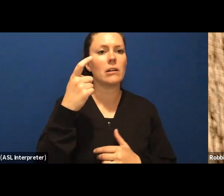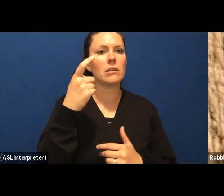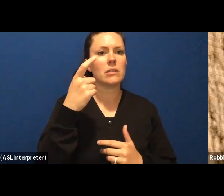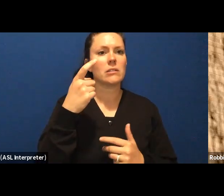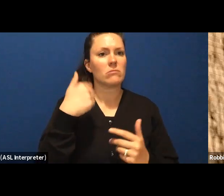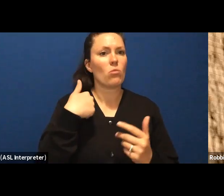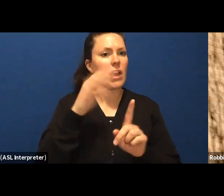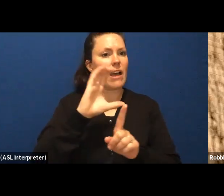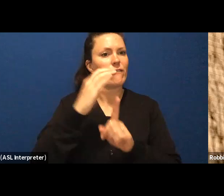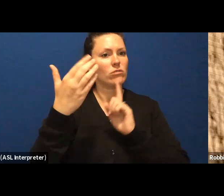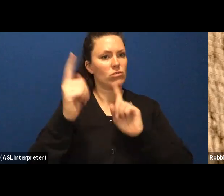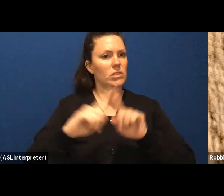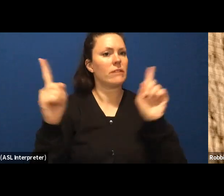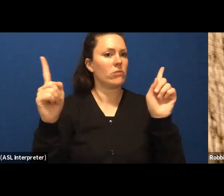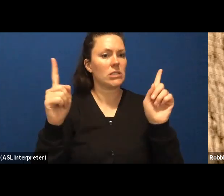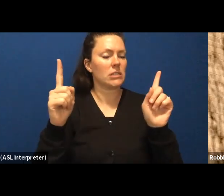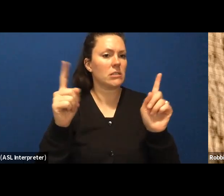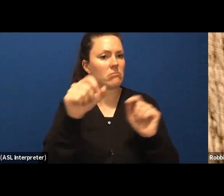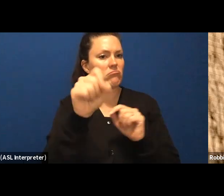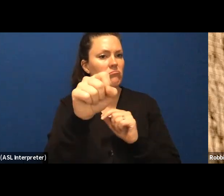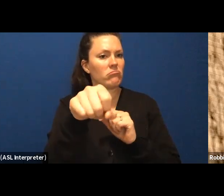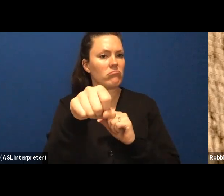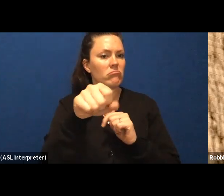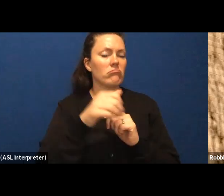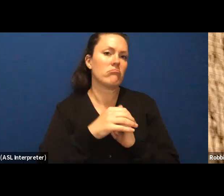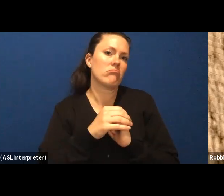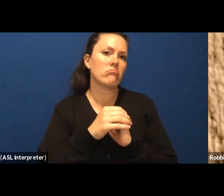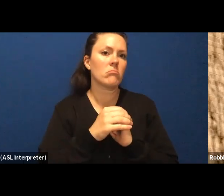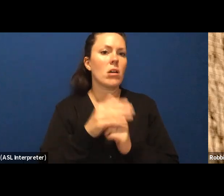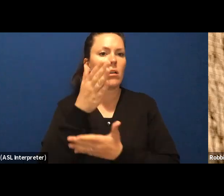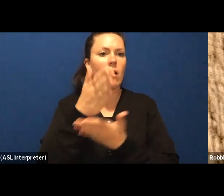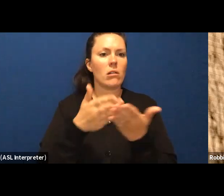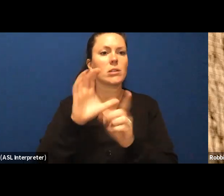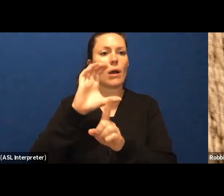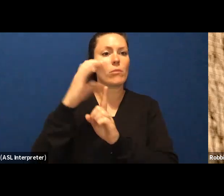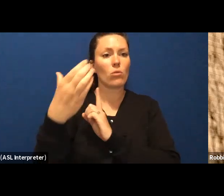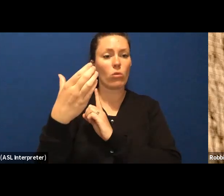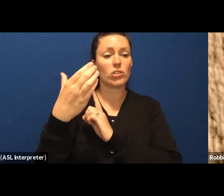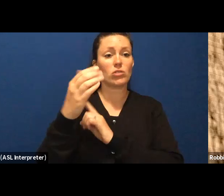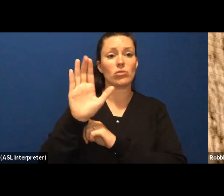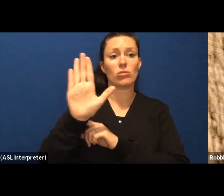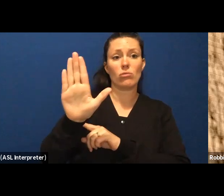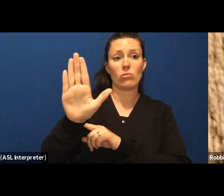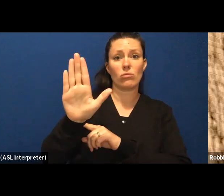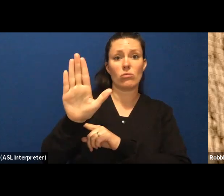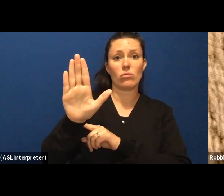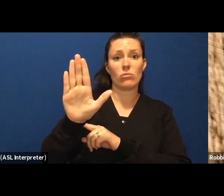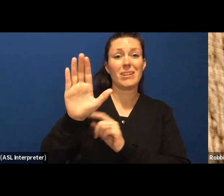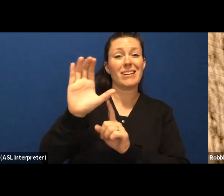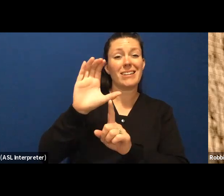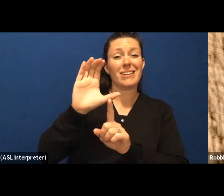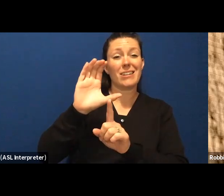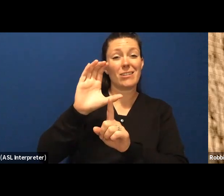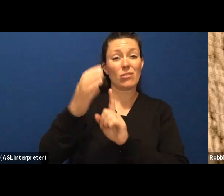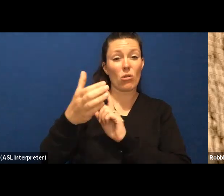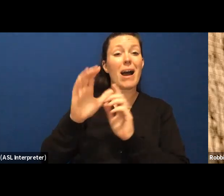cultural differences, and some cultures disability is looked at from a